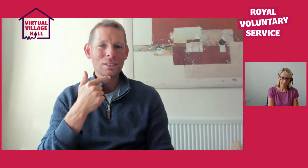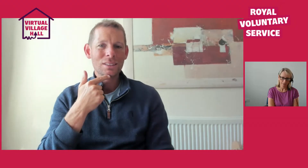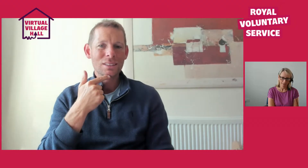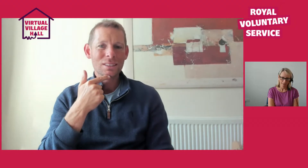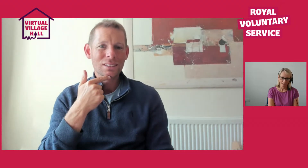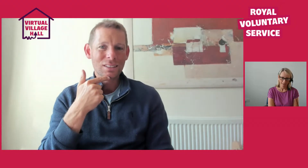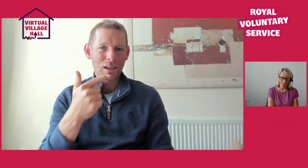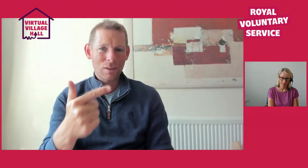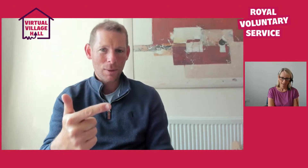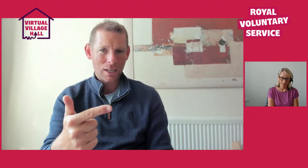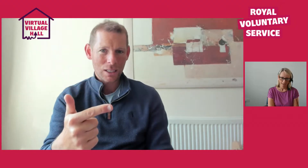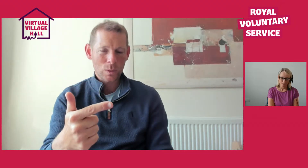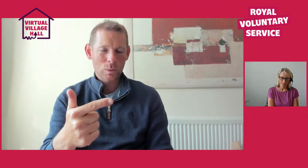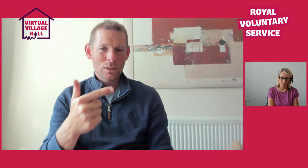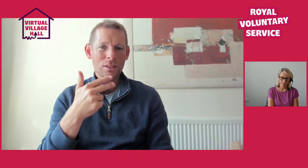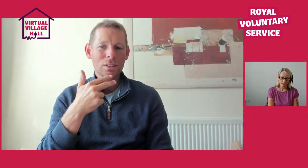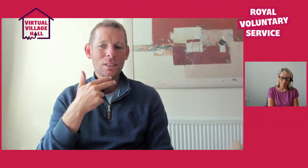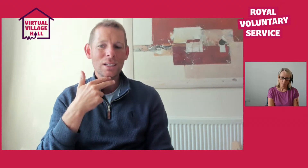£6,